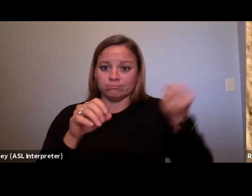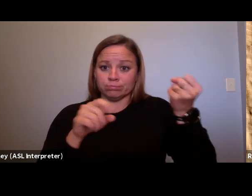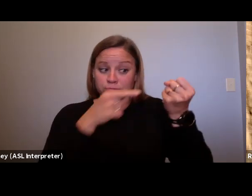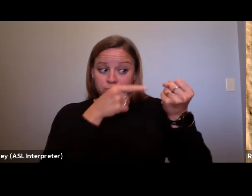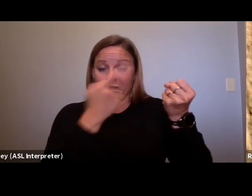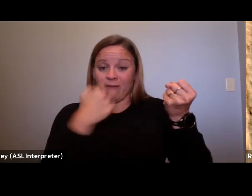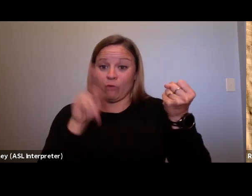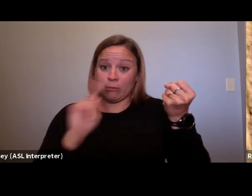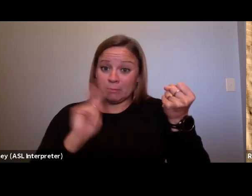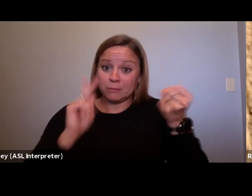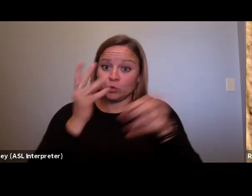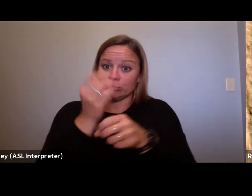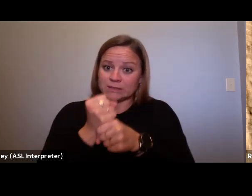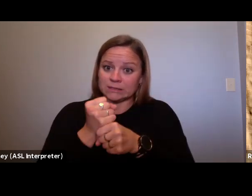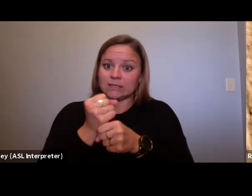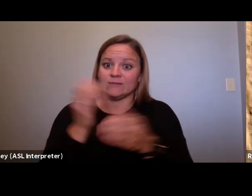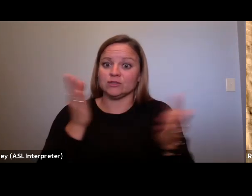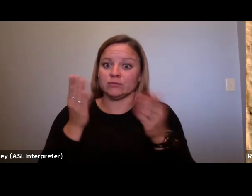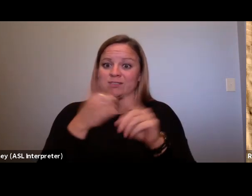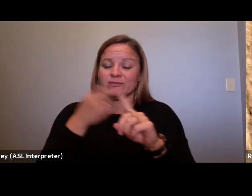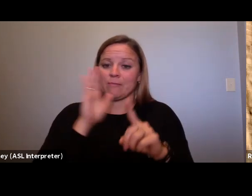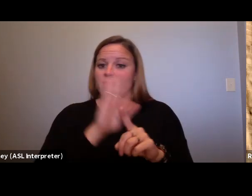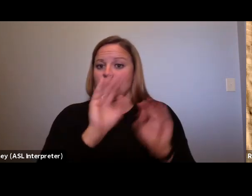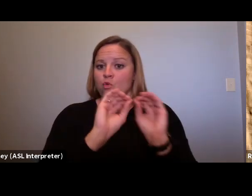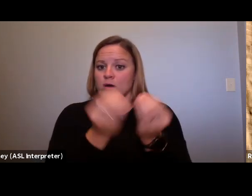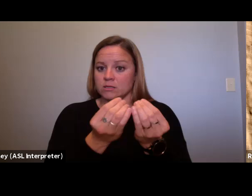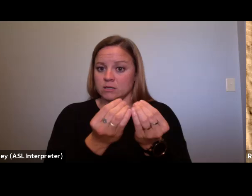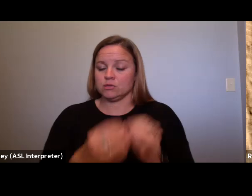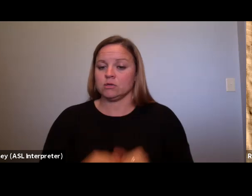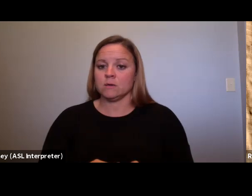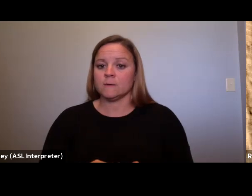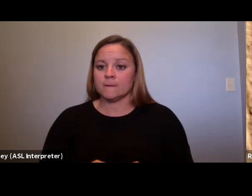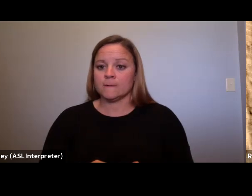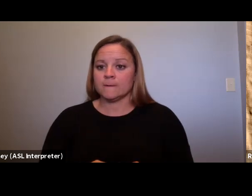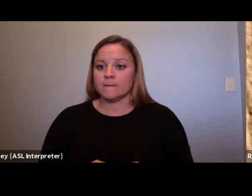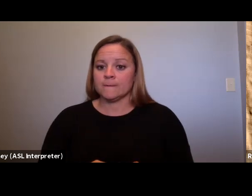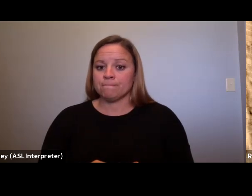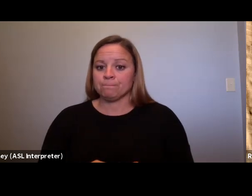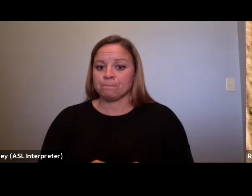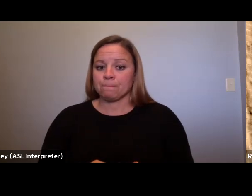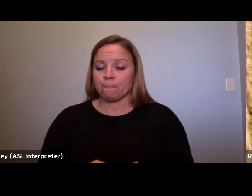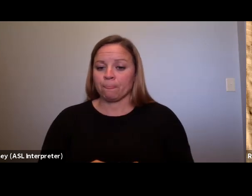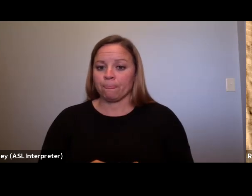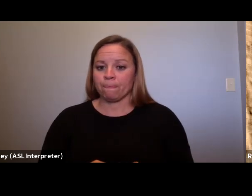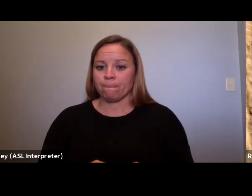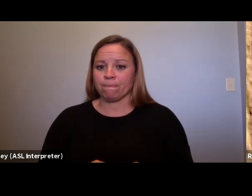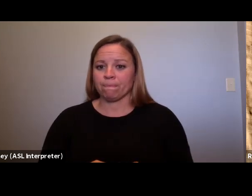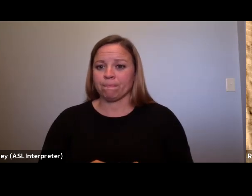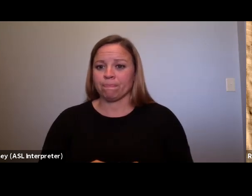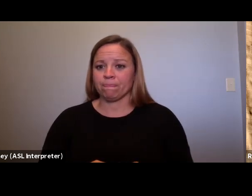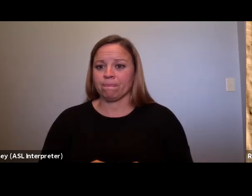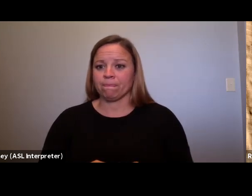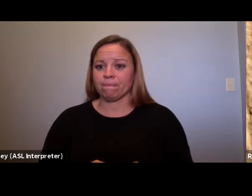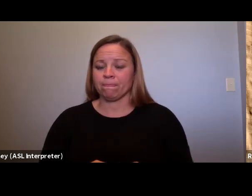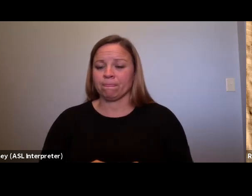are receiving services from their organizations. And then, you know, outside of that,